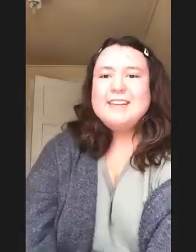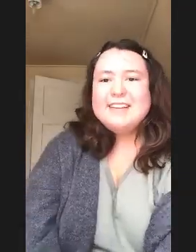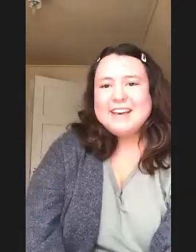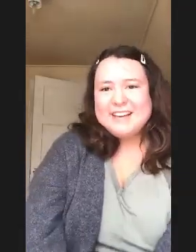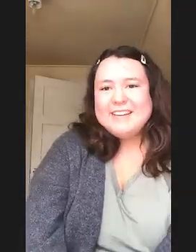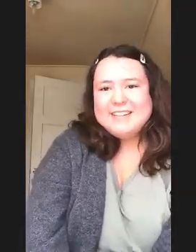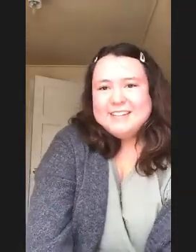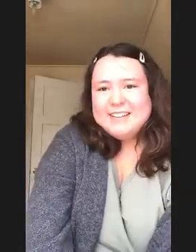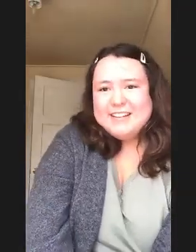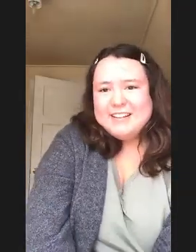Yeah.